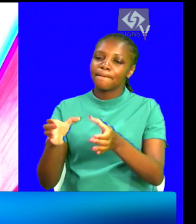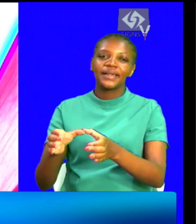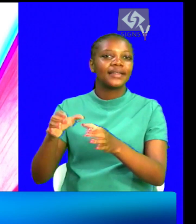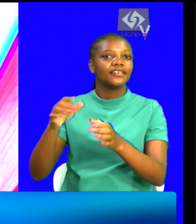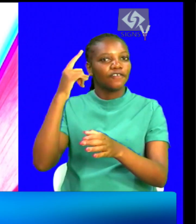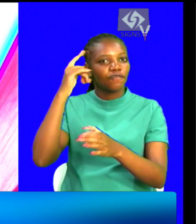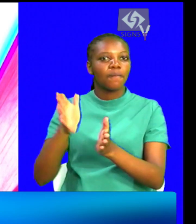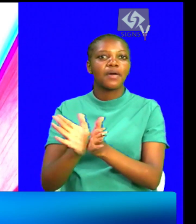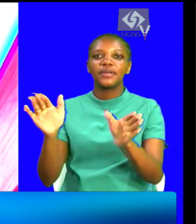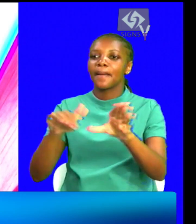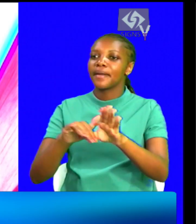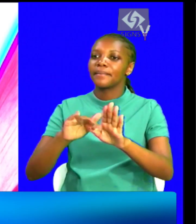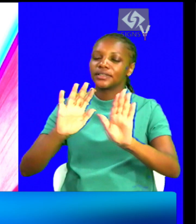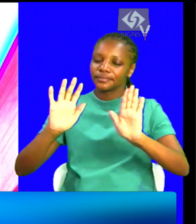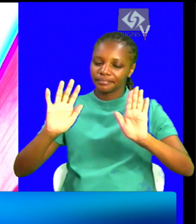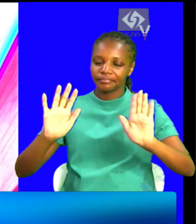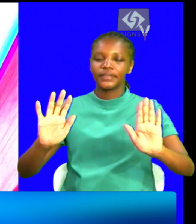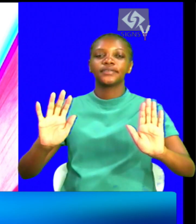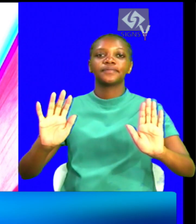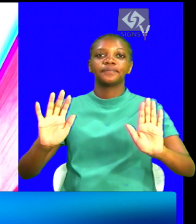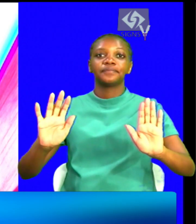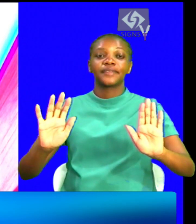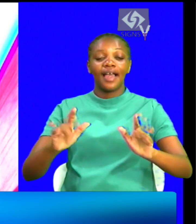Hii kampuni lazima ibaki ya wananchi wa hapa.